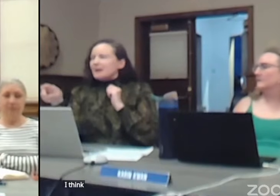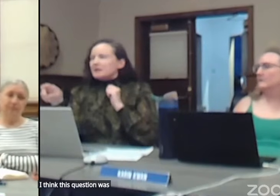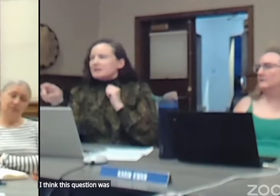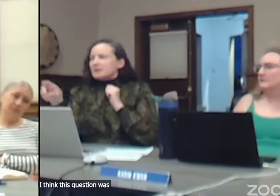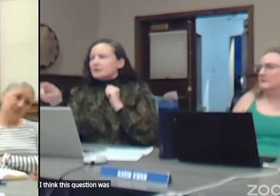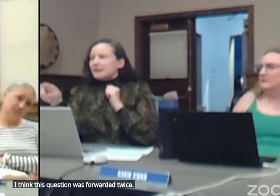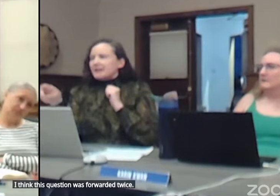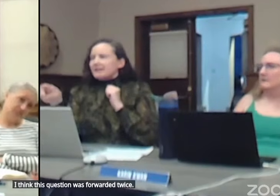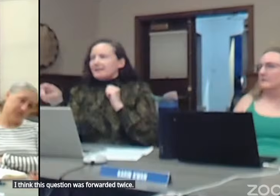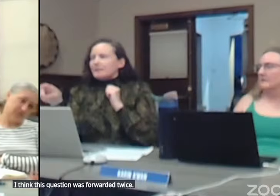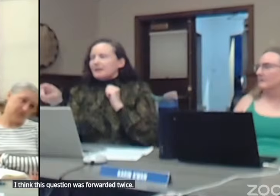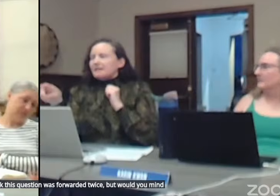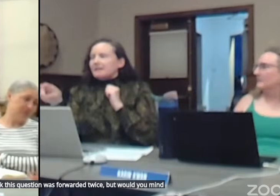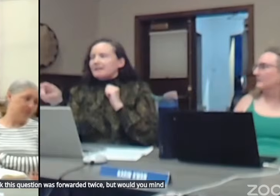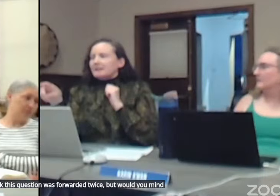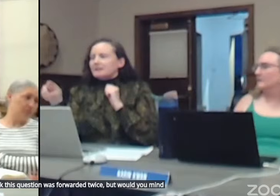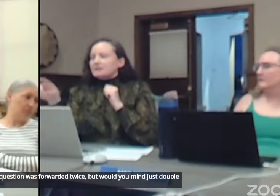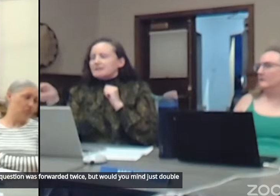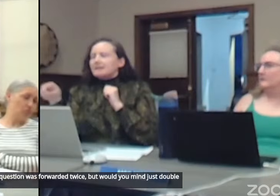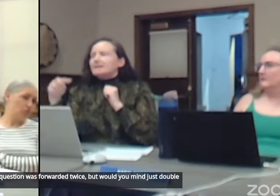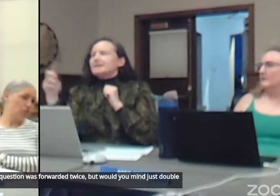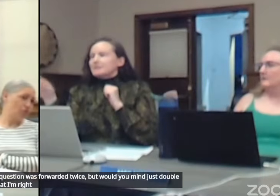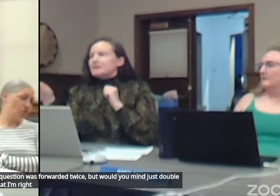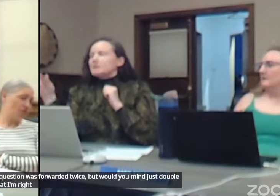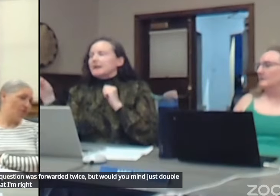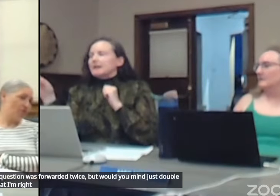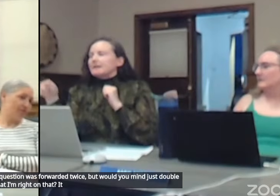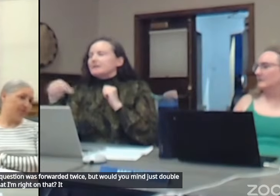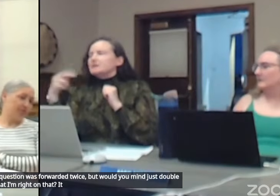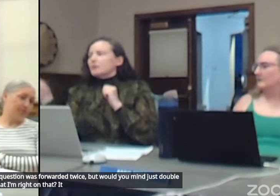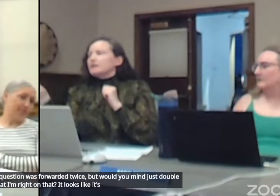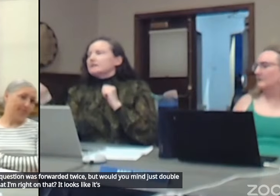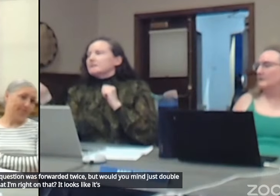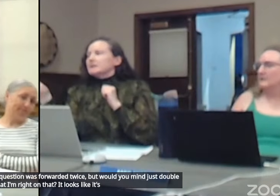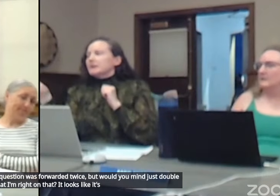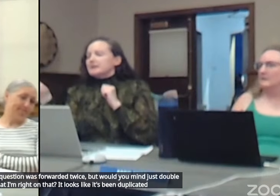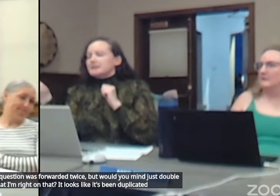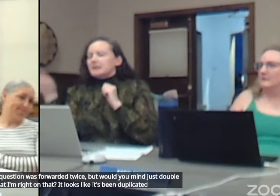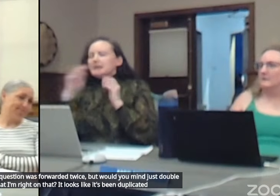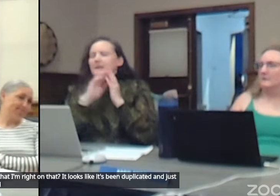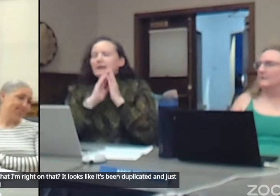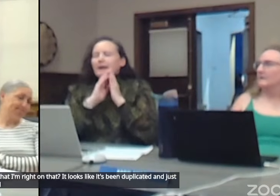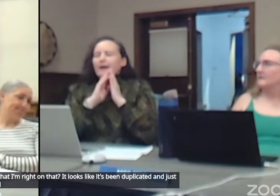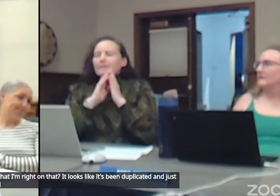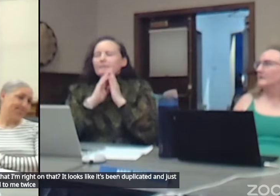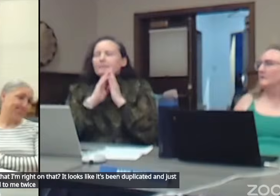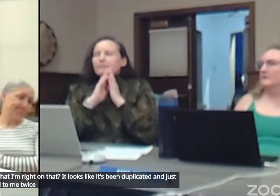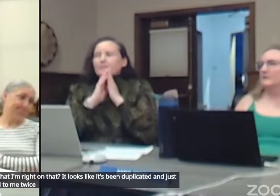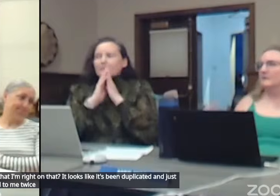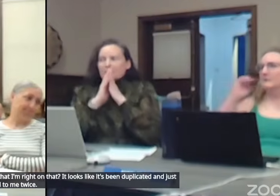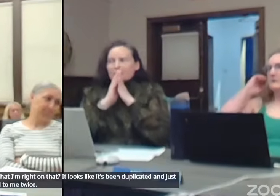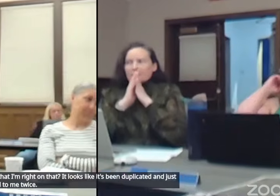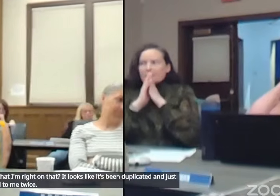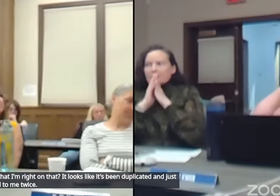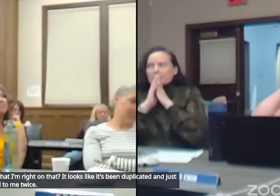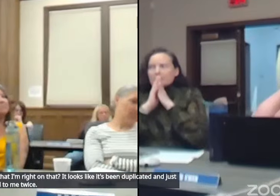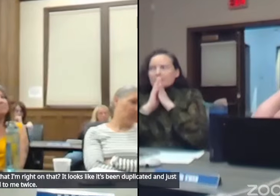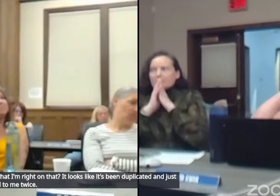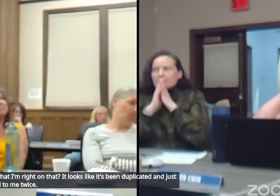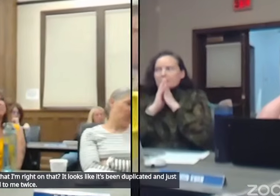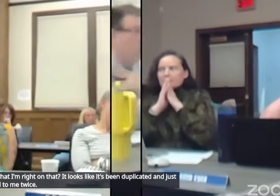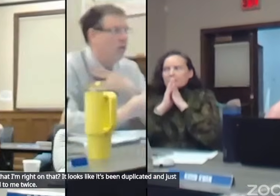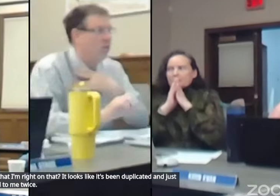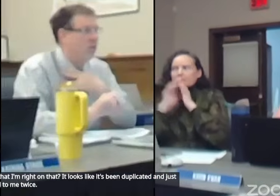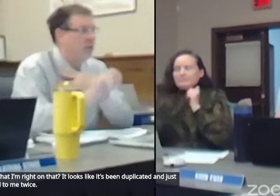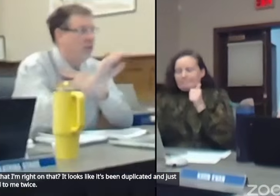twice, but would you mind just double checking that I'm right on that? It looks like it's been duplicated and just forwarded to me twice. That's my error,